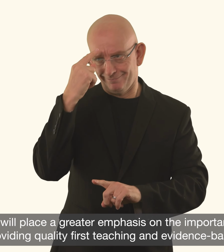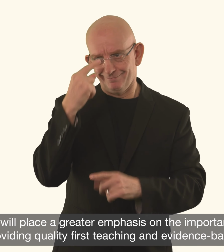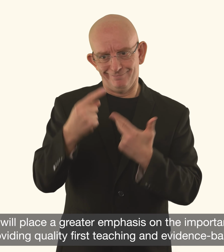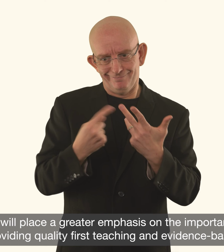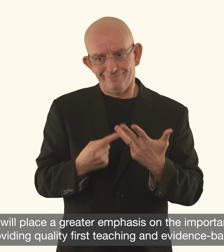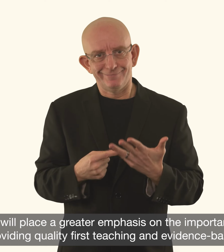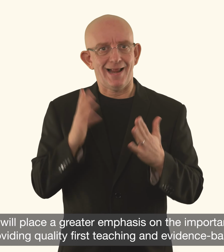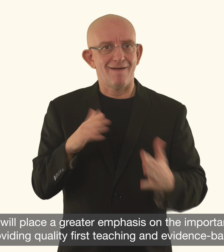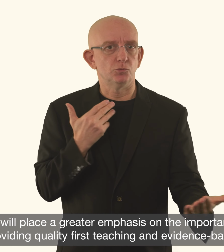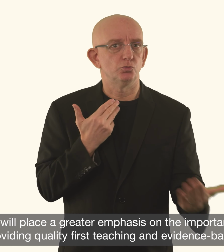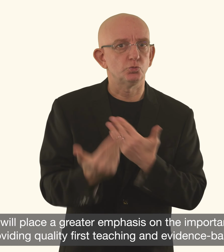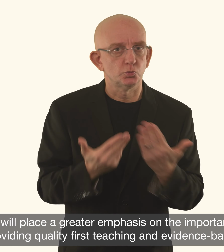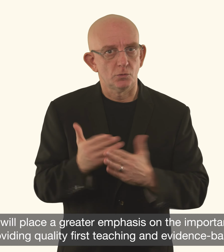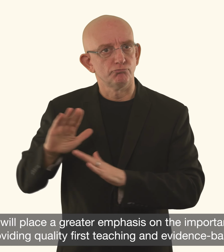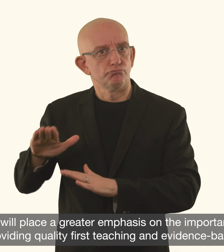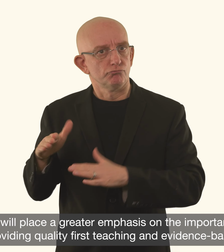and evidence-based SEND support.